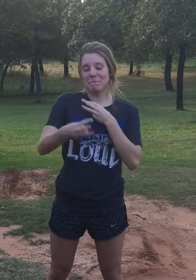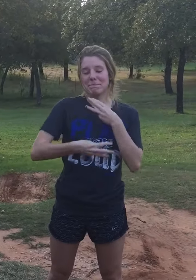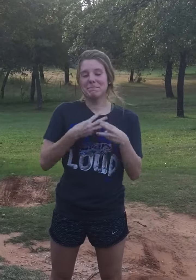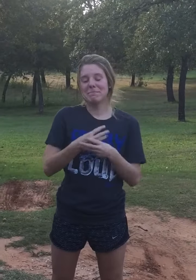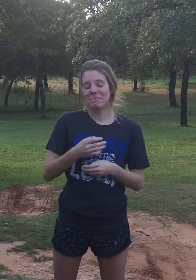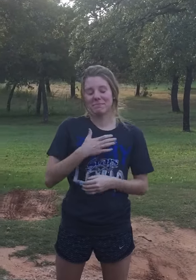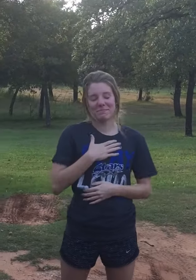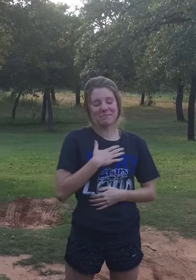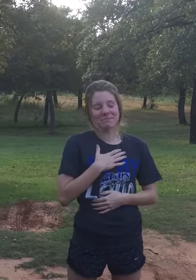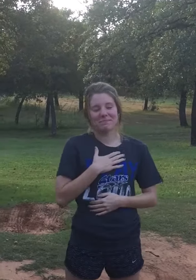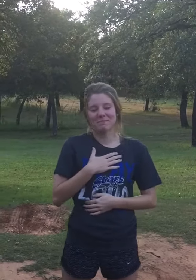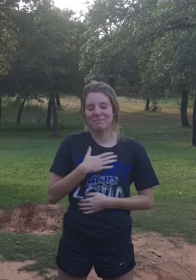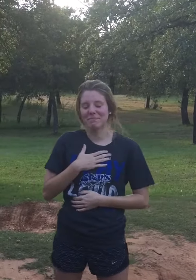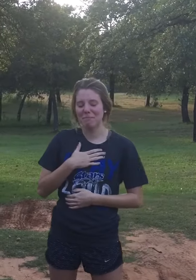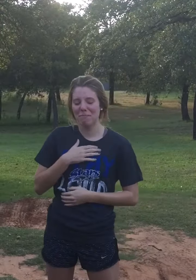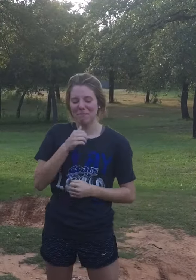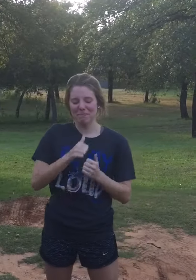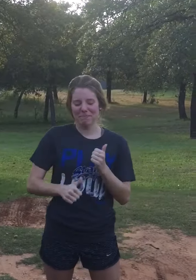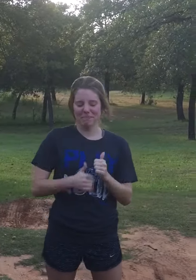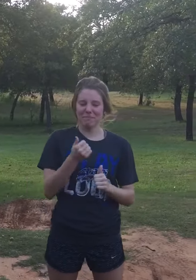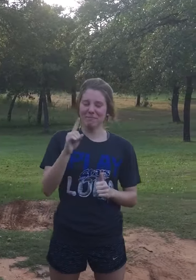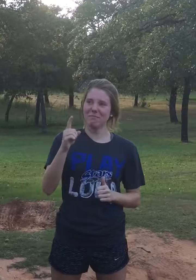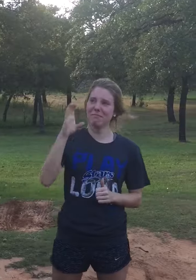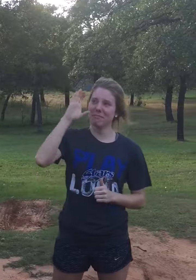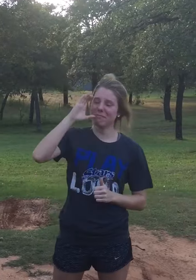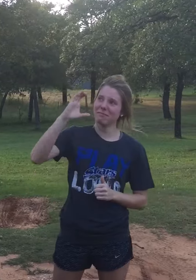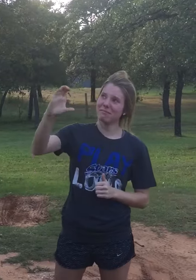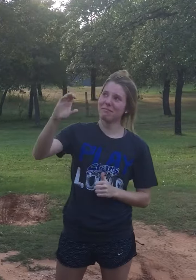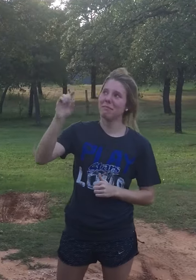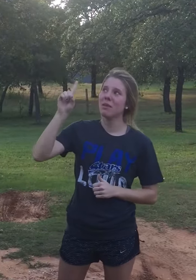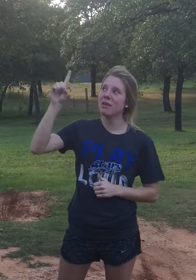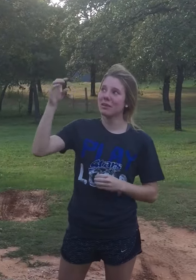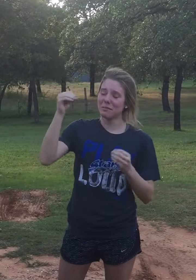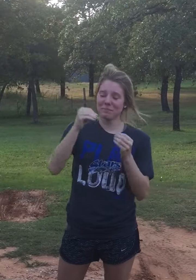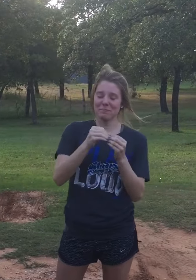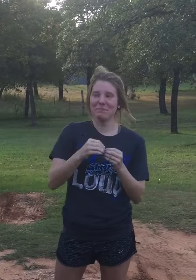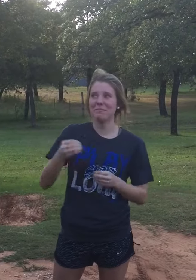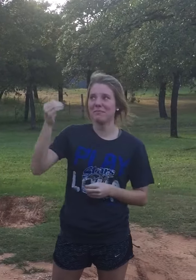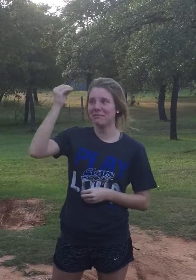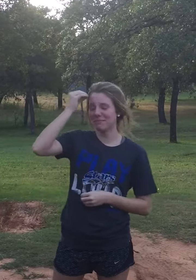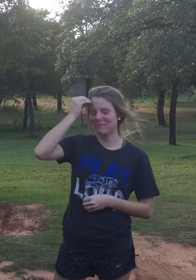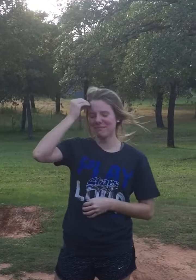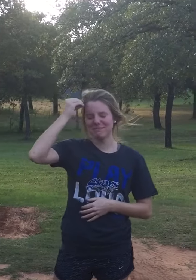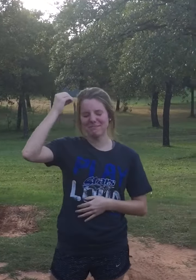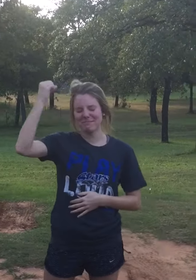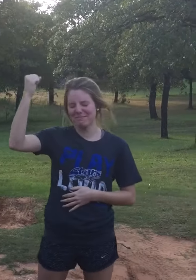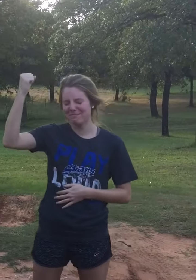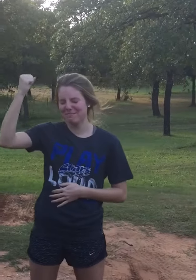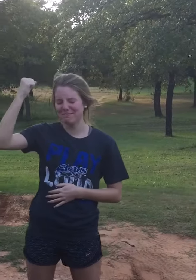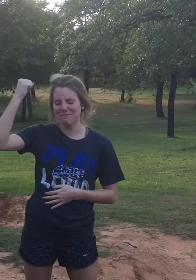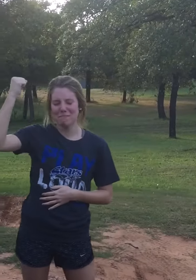the world to me. Everywhere I look there's one more memory.